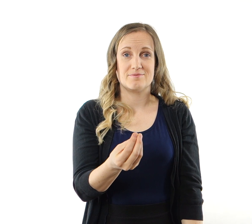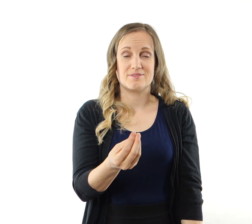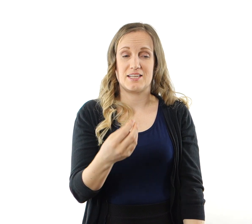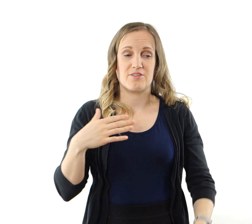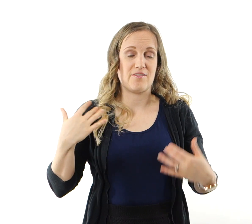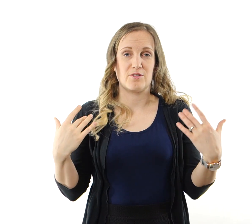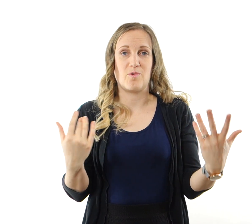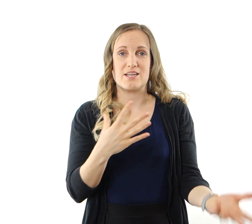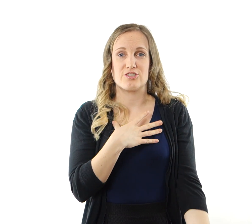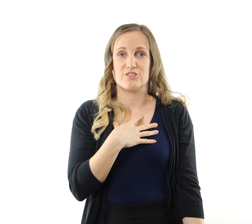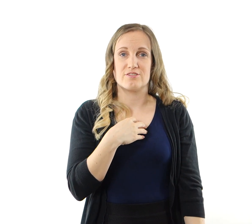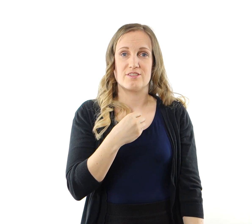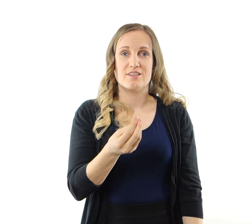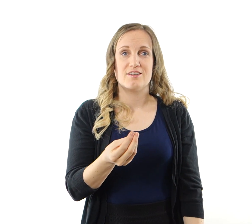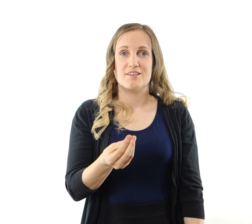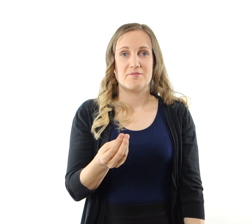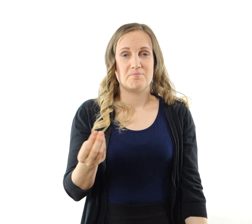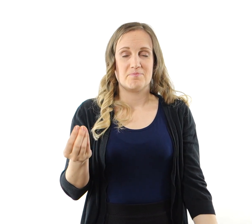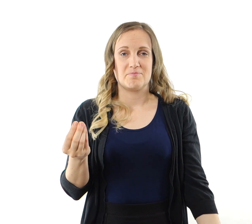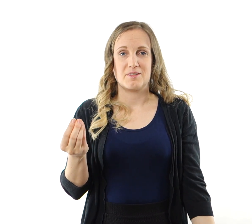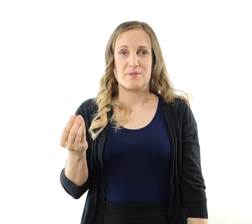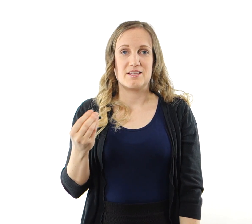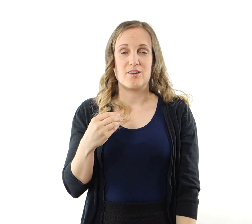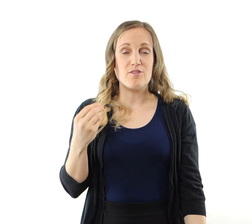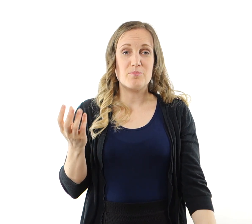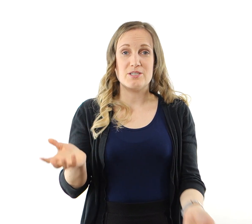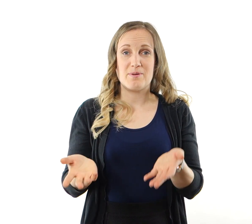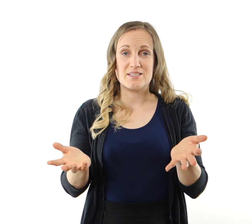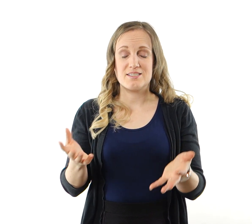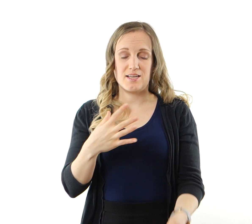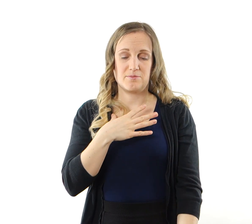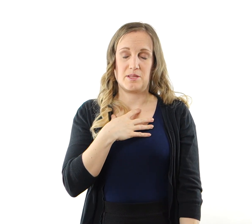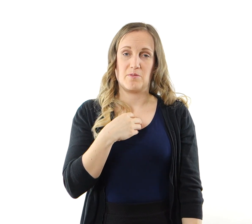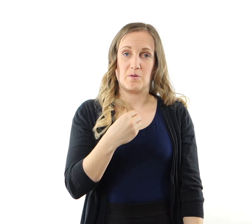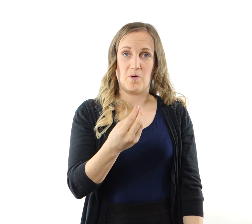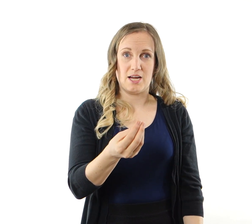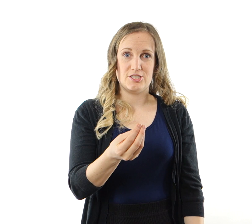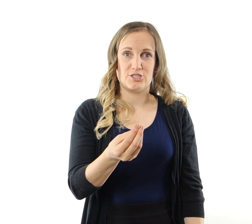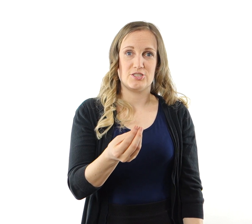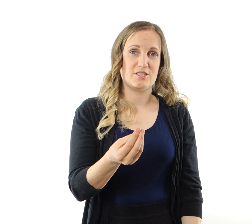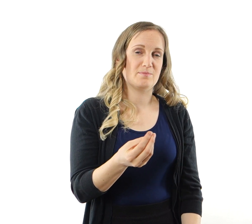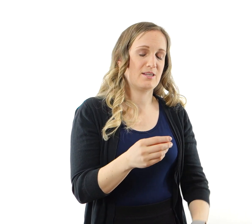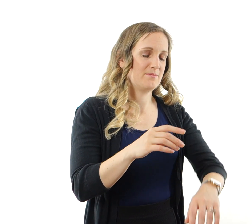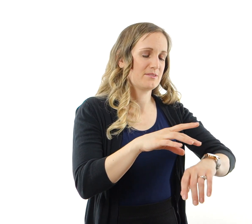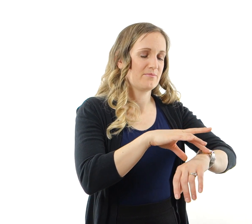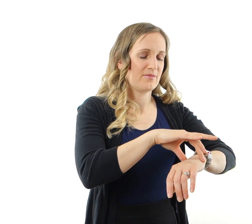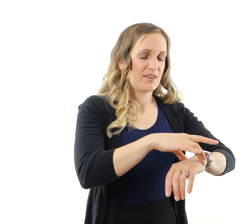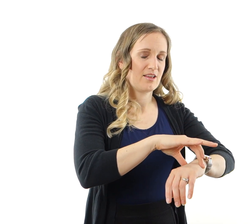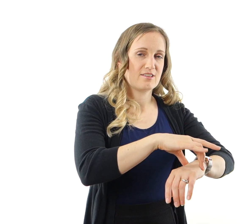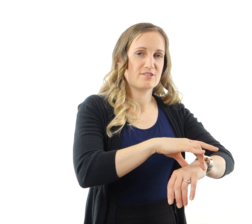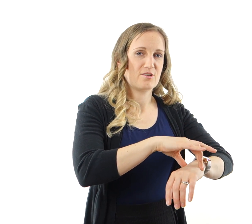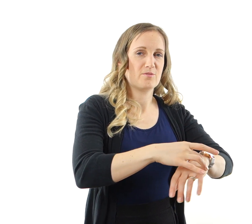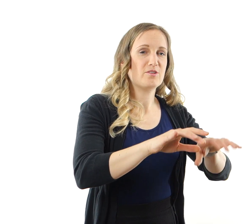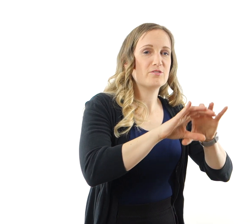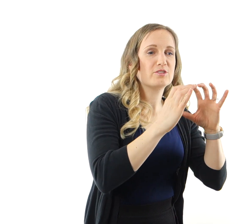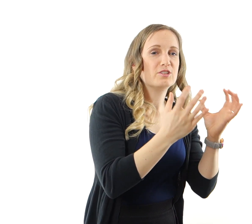like you having a white shirt. It can be like, oh, the boys passing the sacrament, they wear white shirts sometimes. So earth,